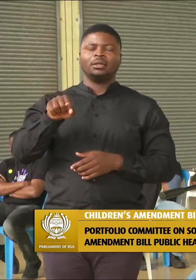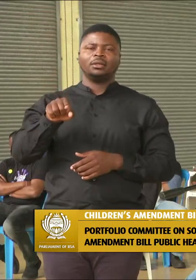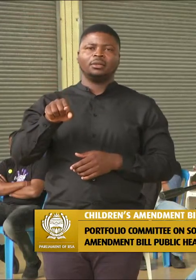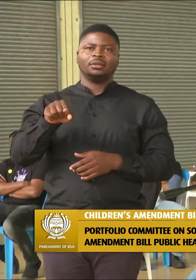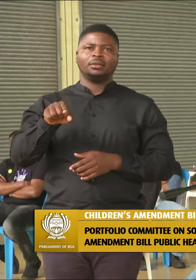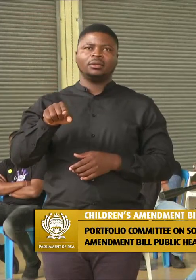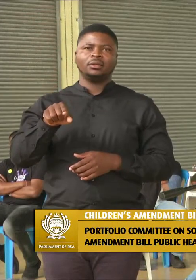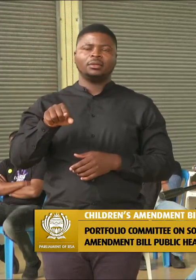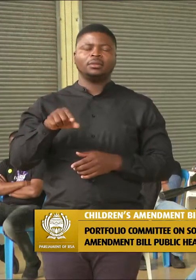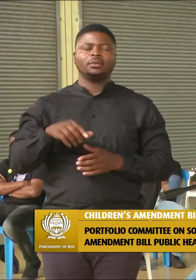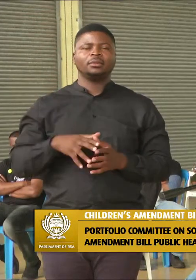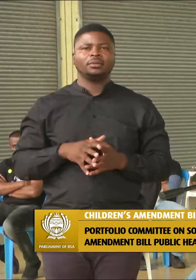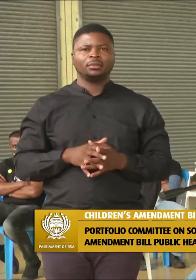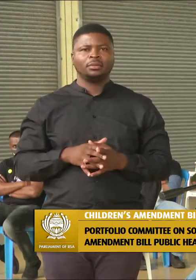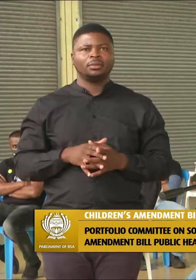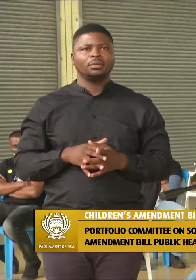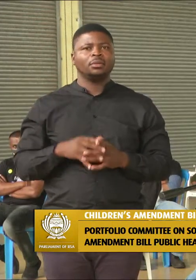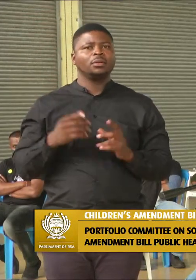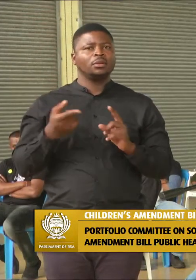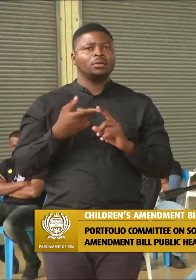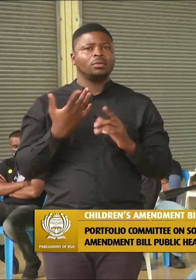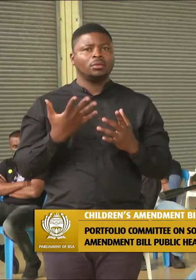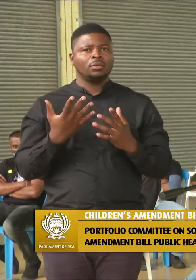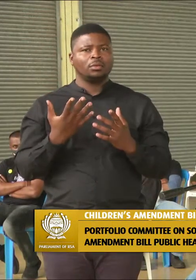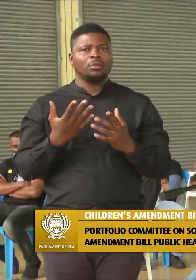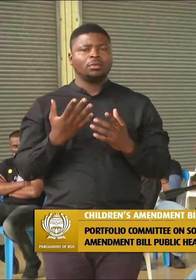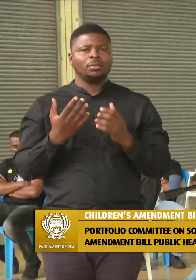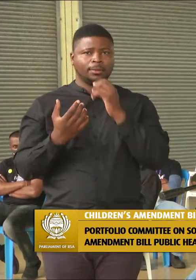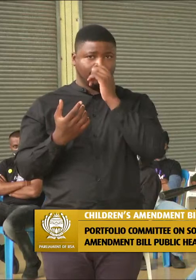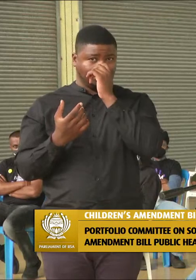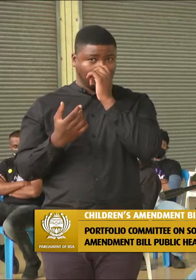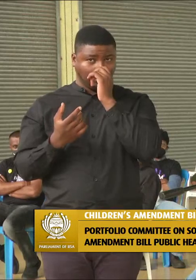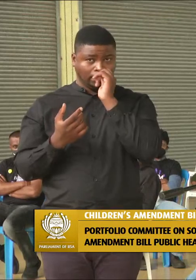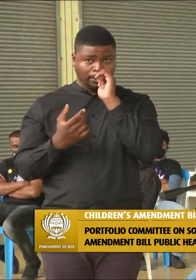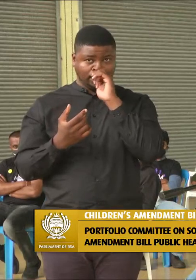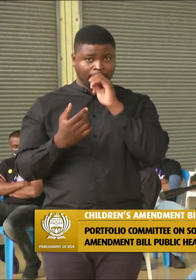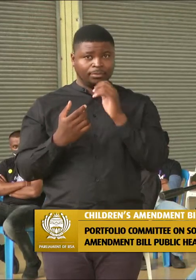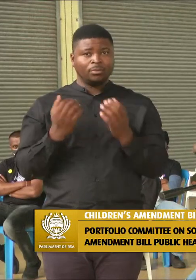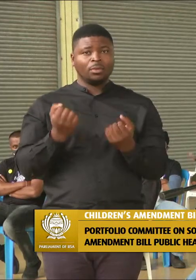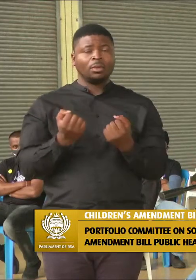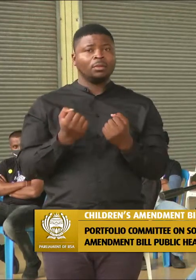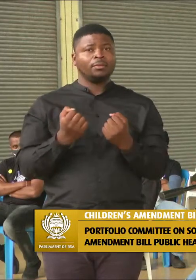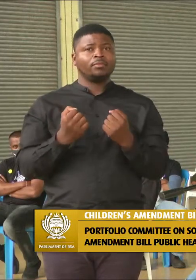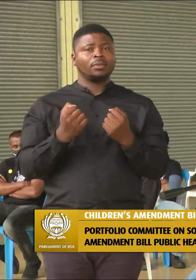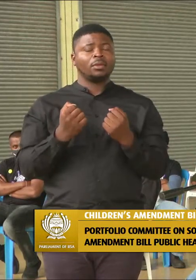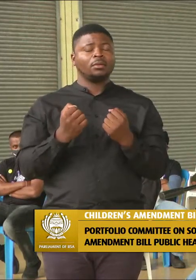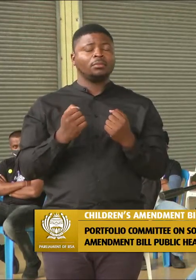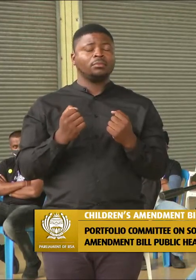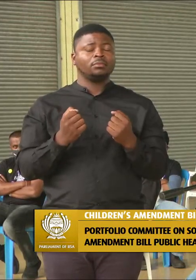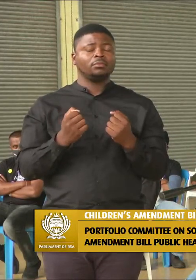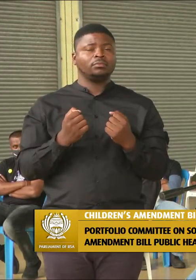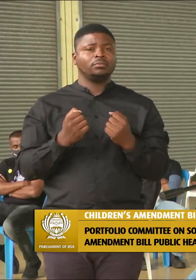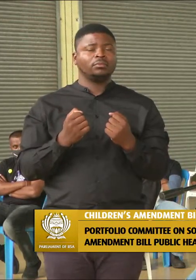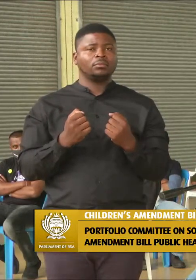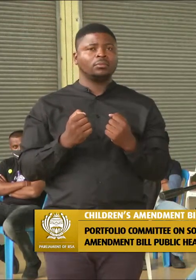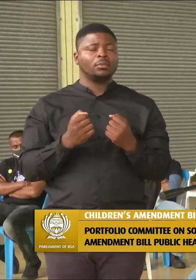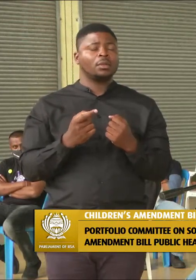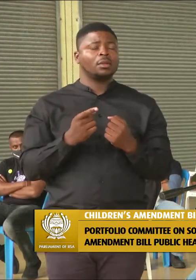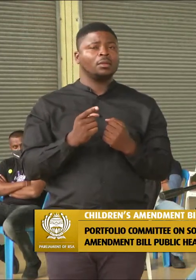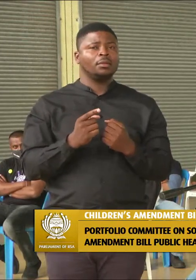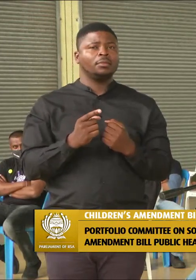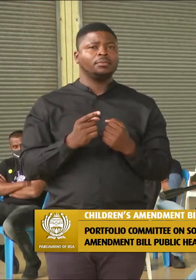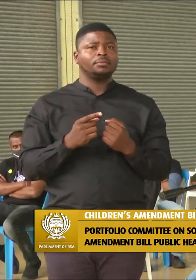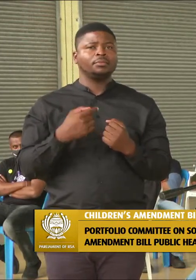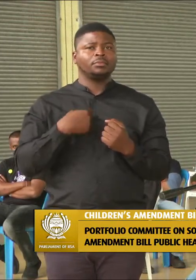Ngingu Anisa Omar osebenza ehhovisi lesifundazwe la lezokuthuthukiswa komphakathi. I'm responsible